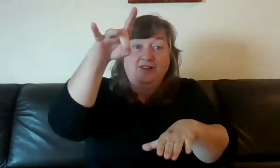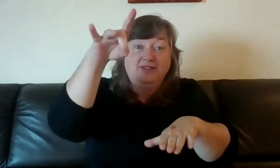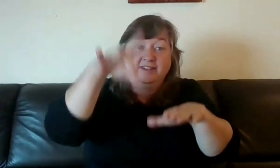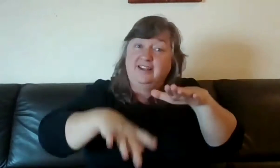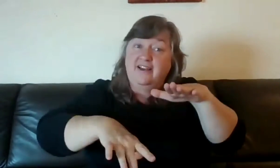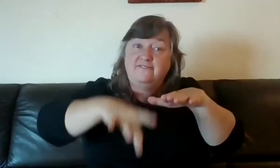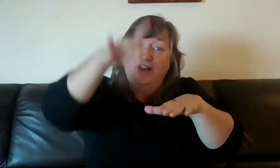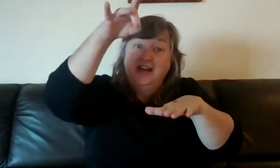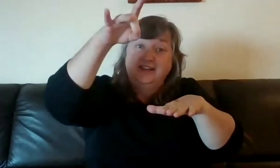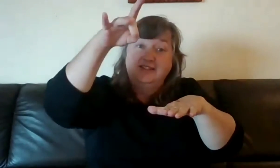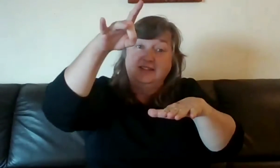Found. Find.